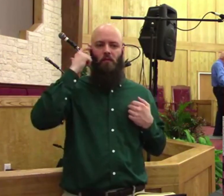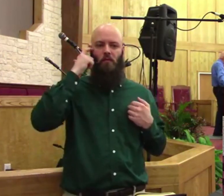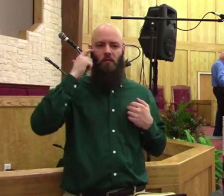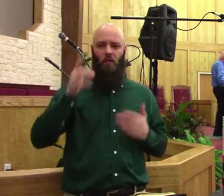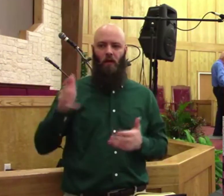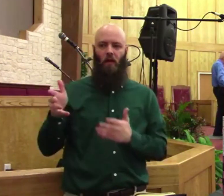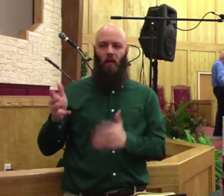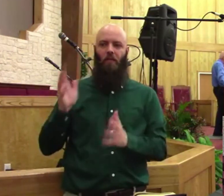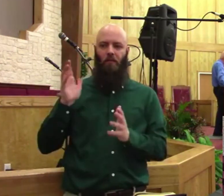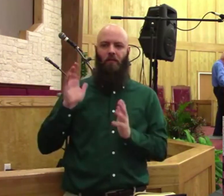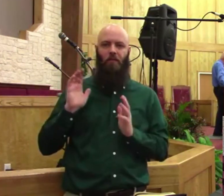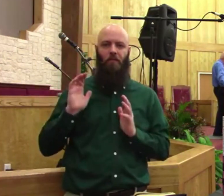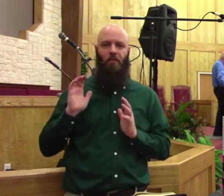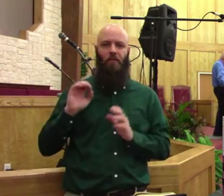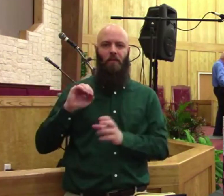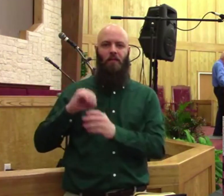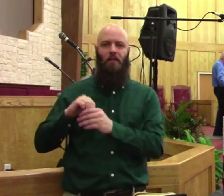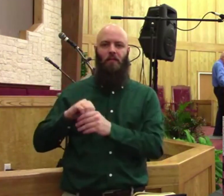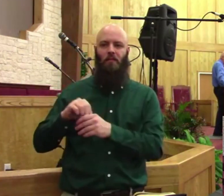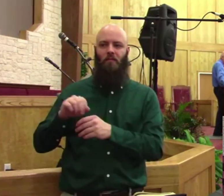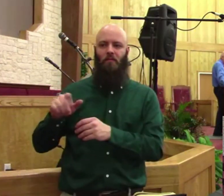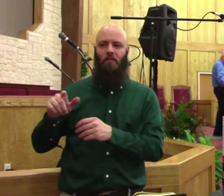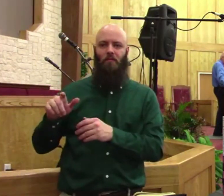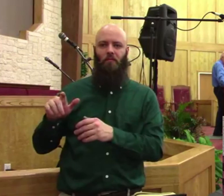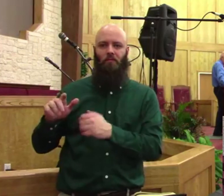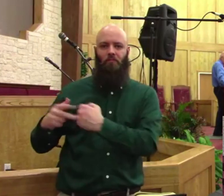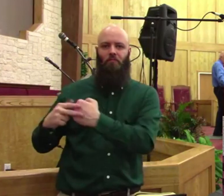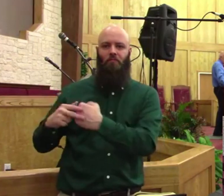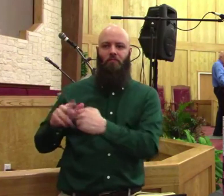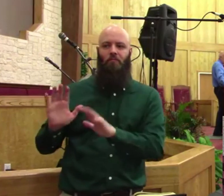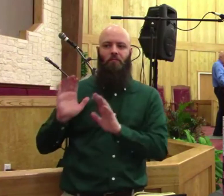these things in the closet.